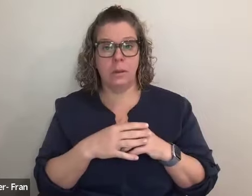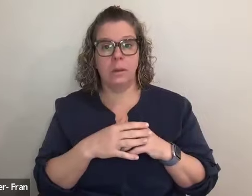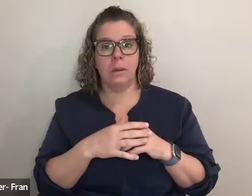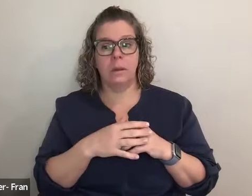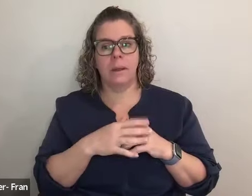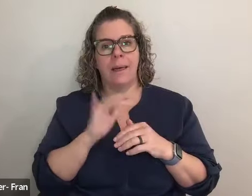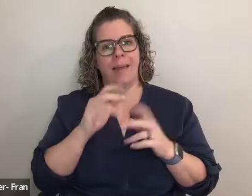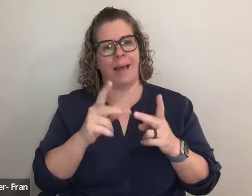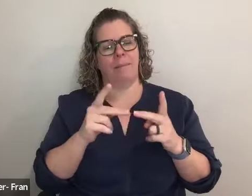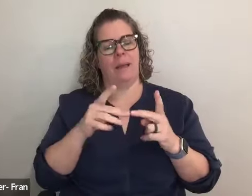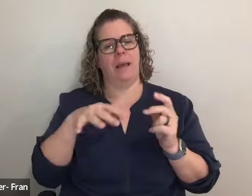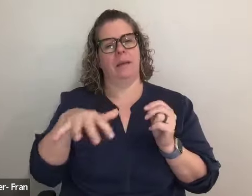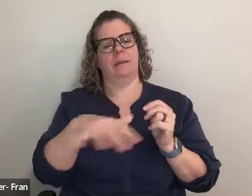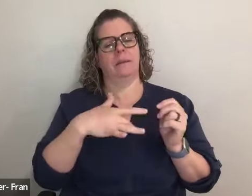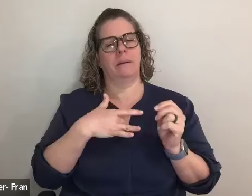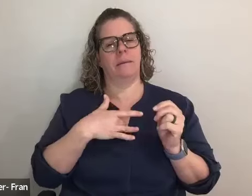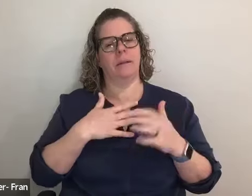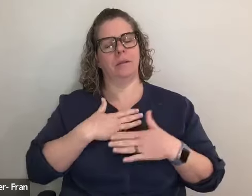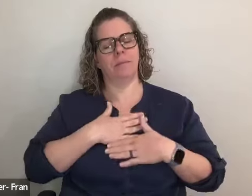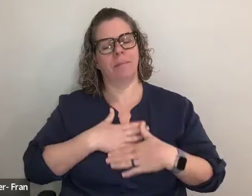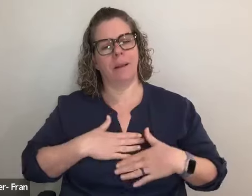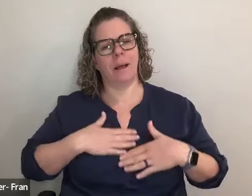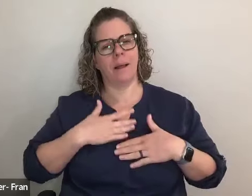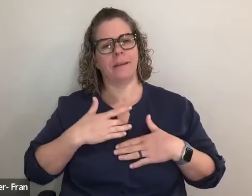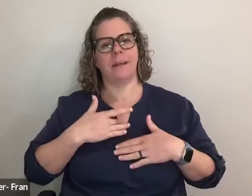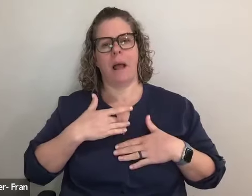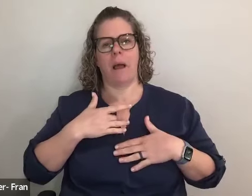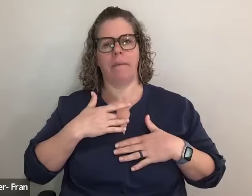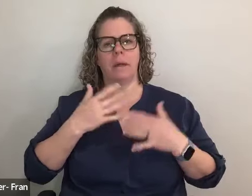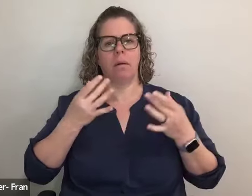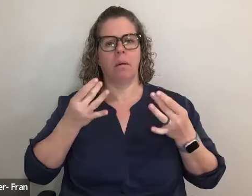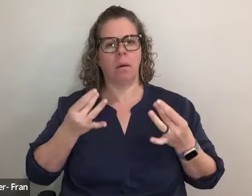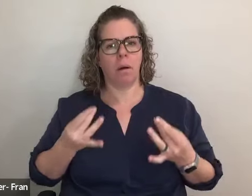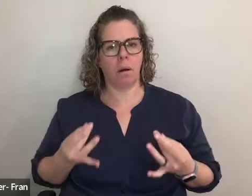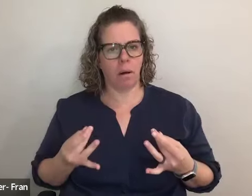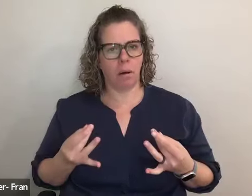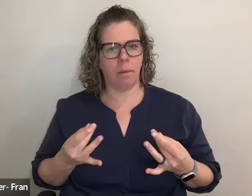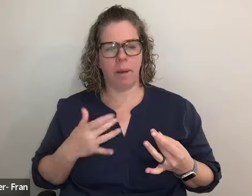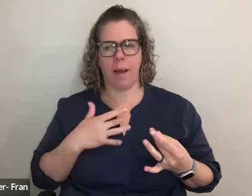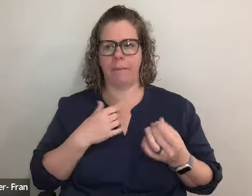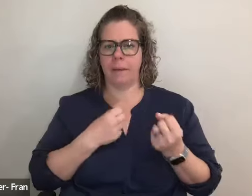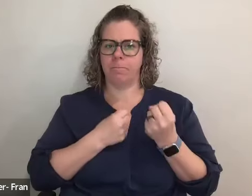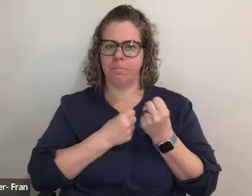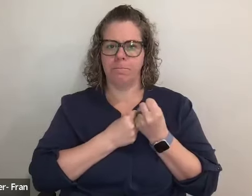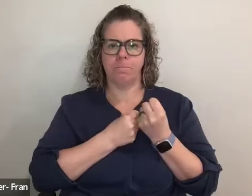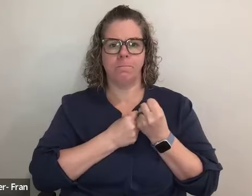that feels pleasant, where you feel calm, supported.